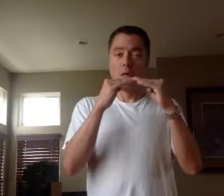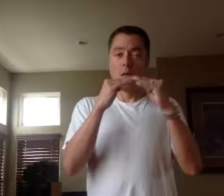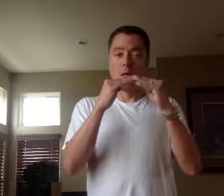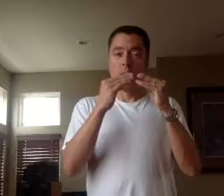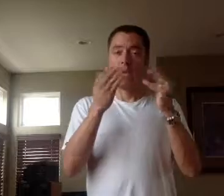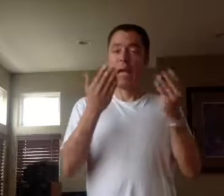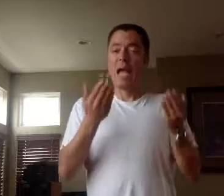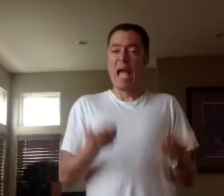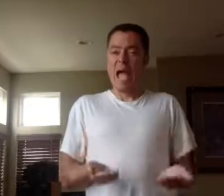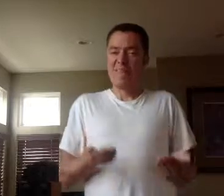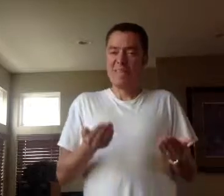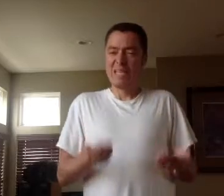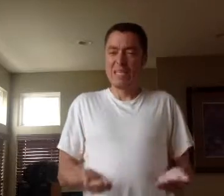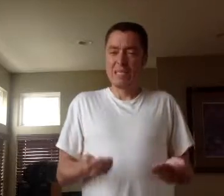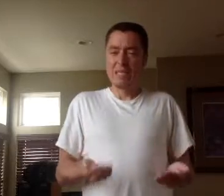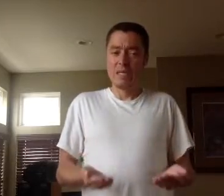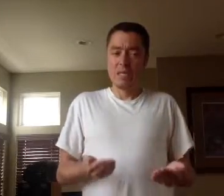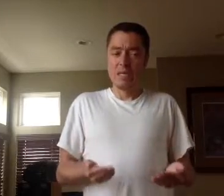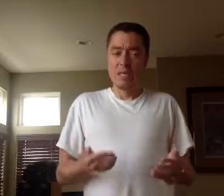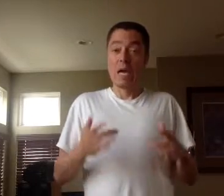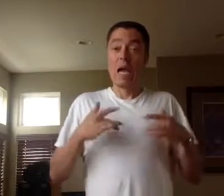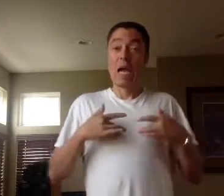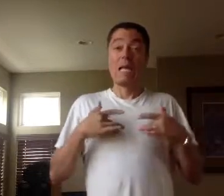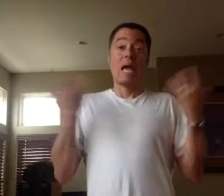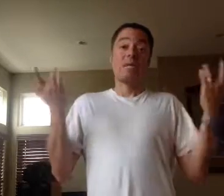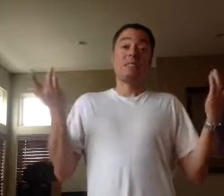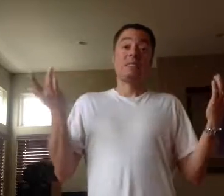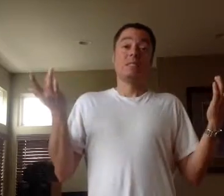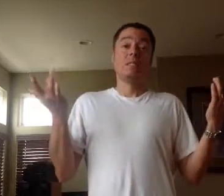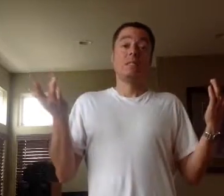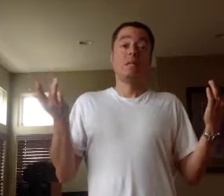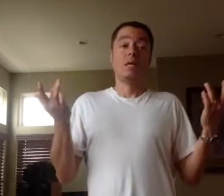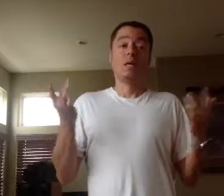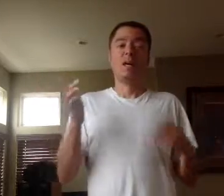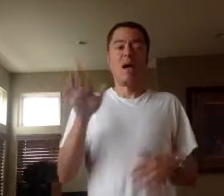heavy, light, about,